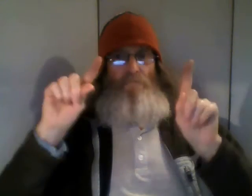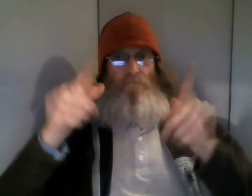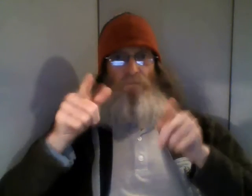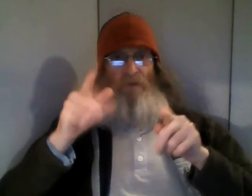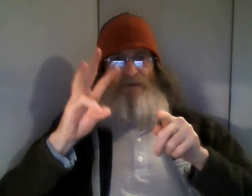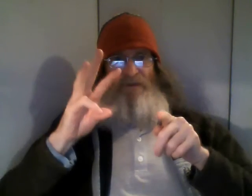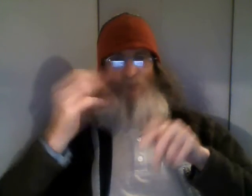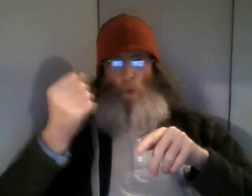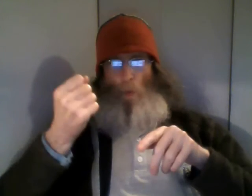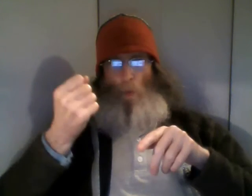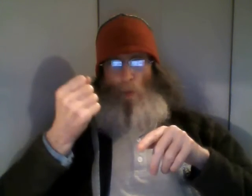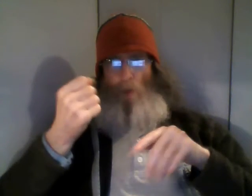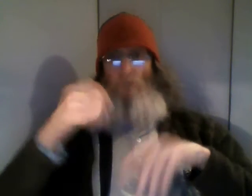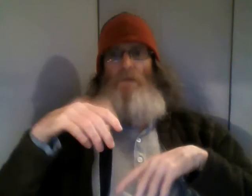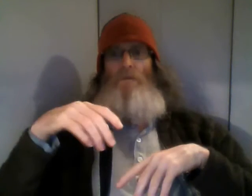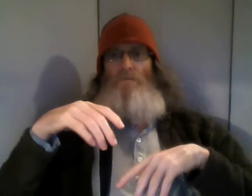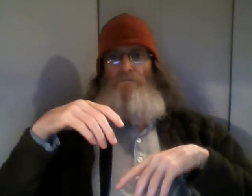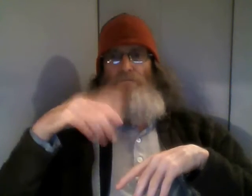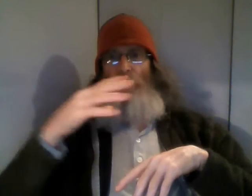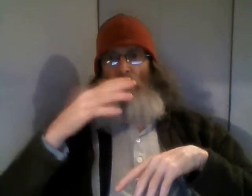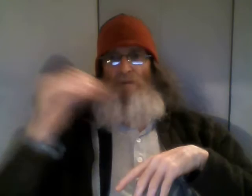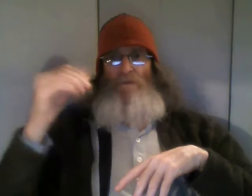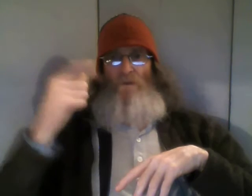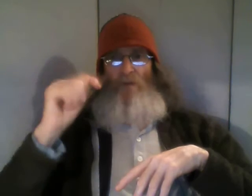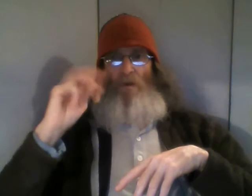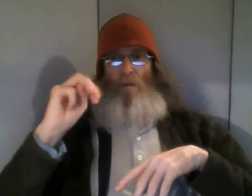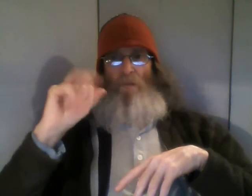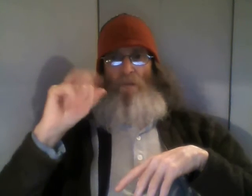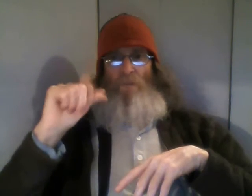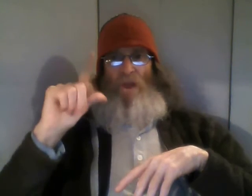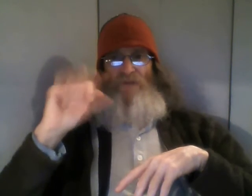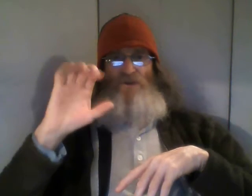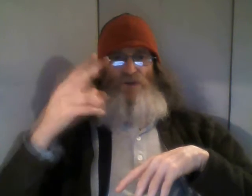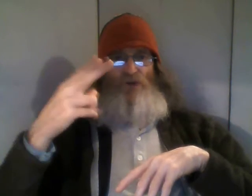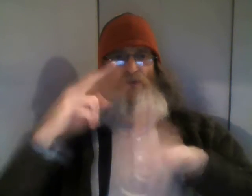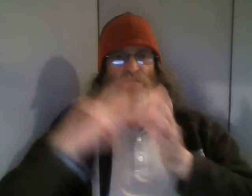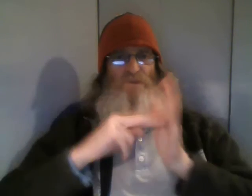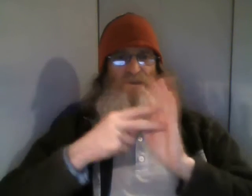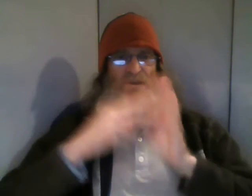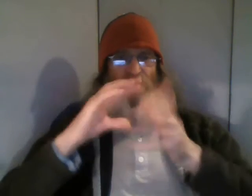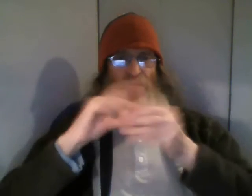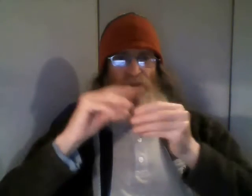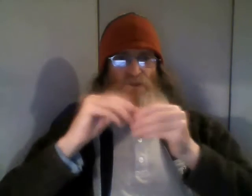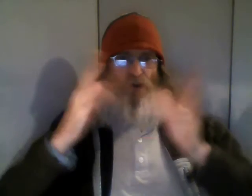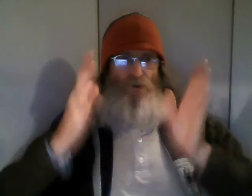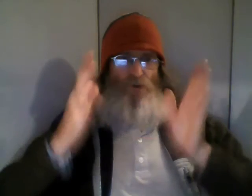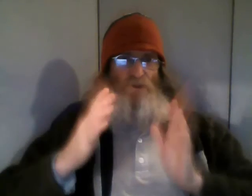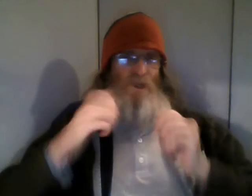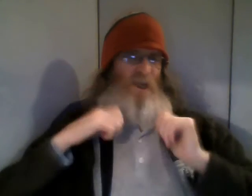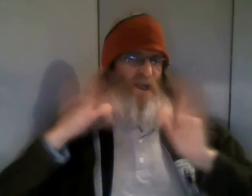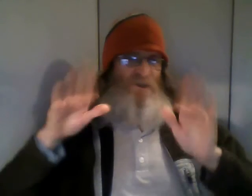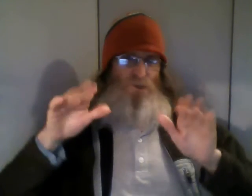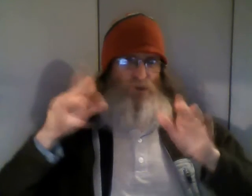Joshua's. Oh, what's that behind your ear? A button? How about it? Wonders. What